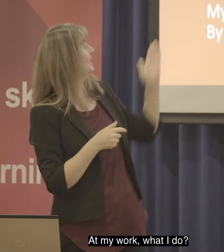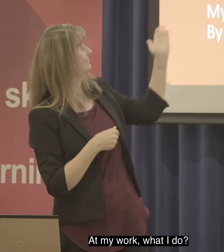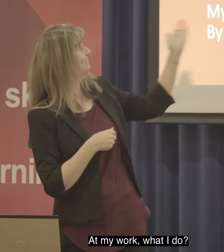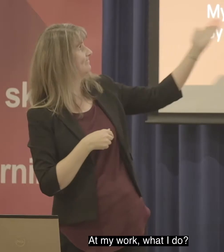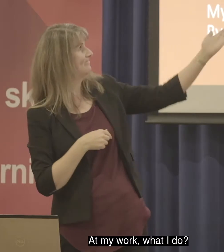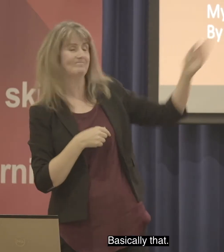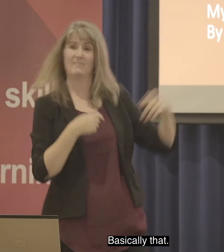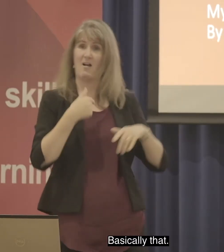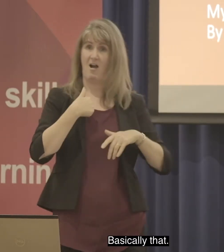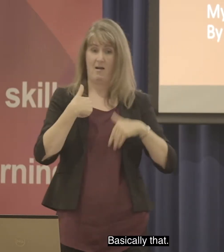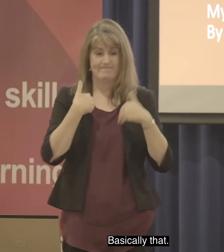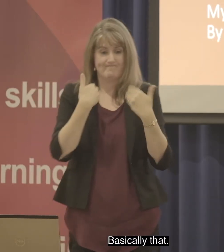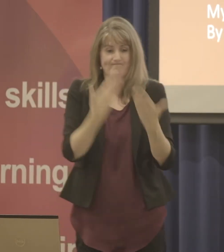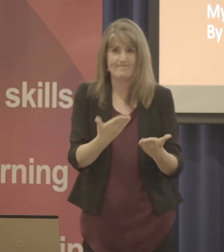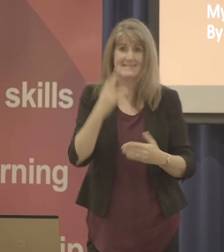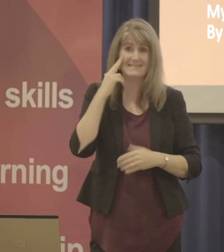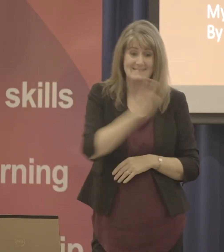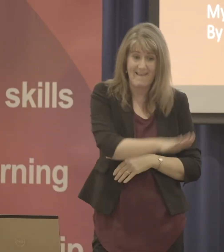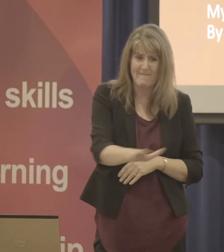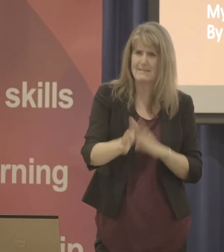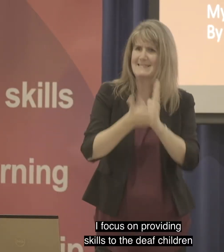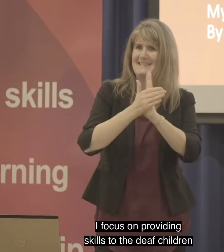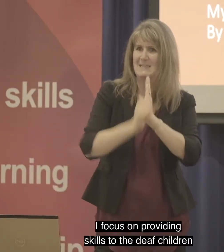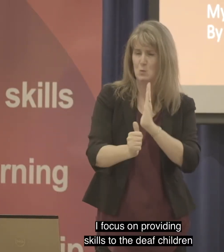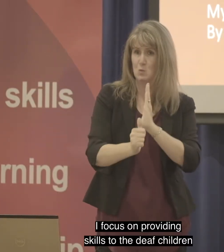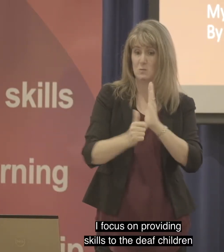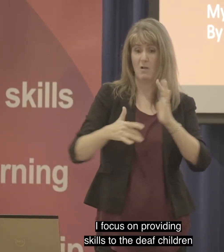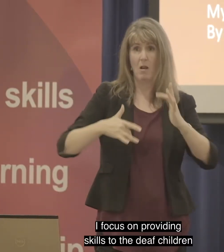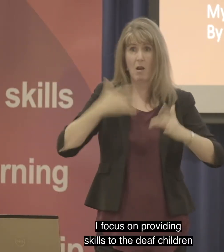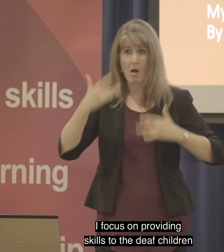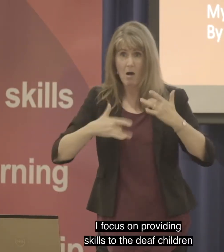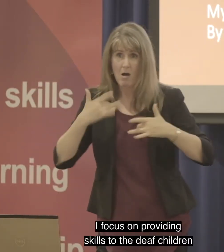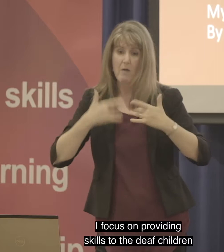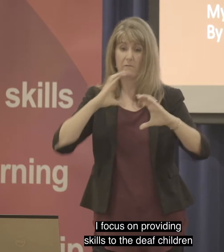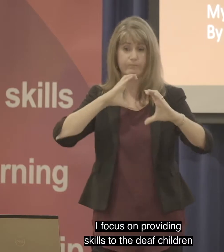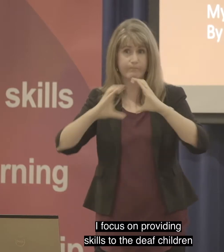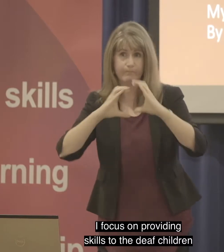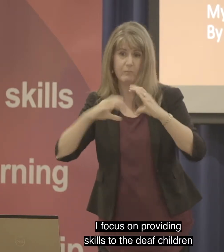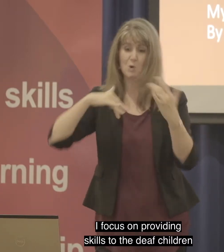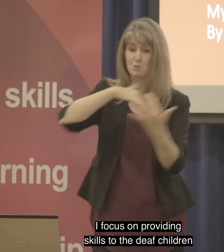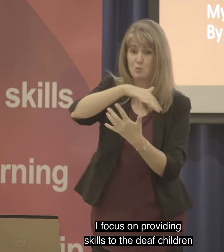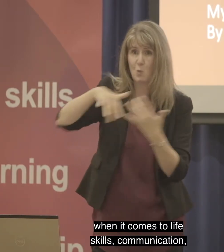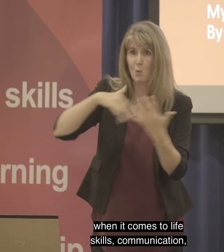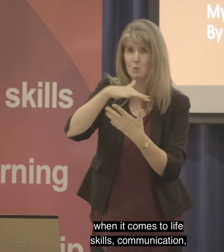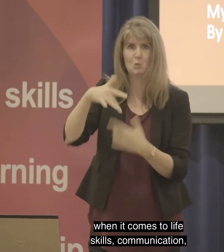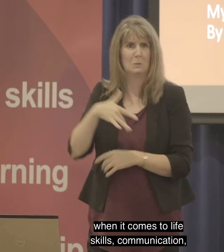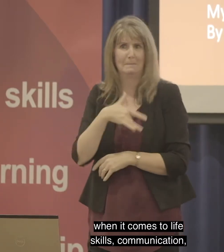do, basically that. I focus on providing skills to the deaf children, whether it comes to life